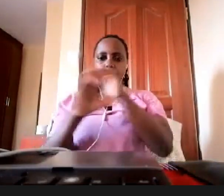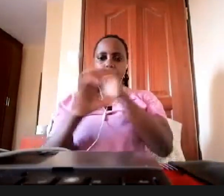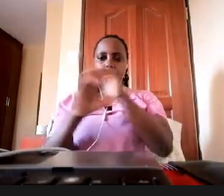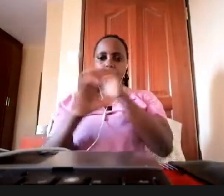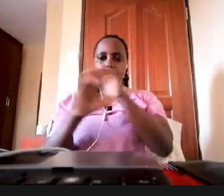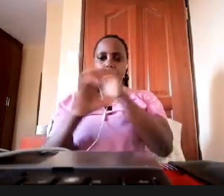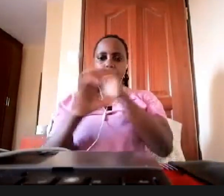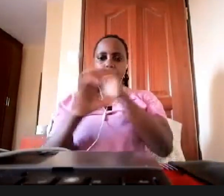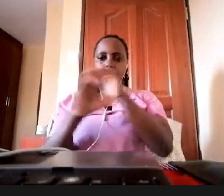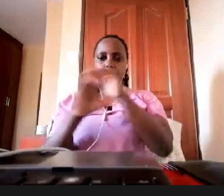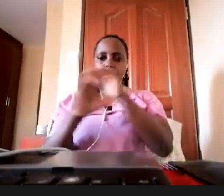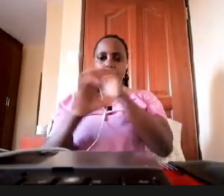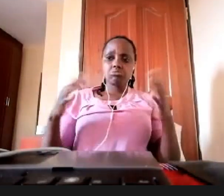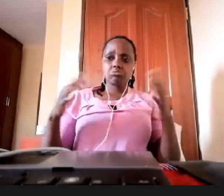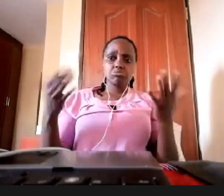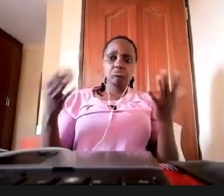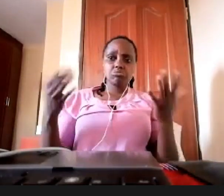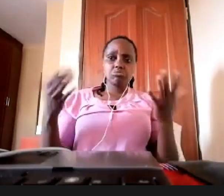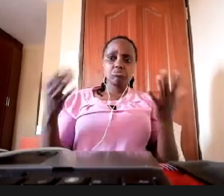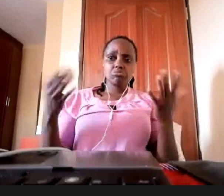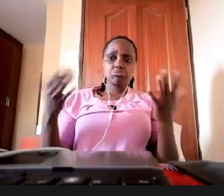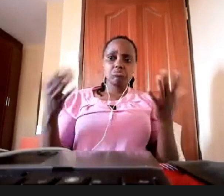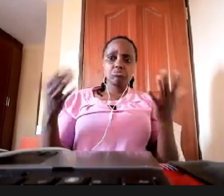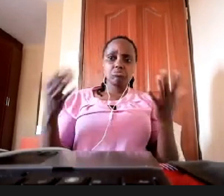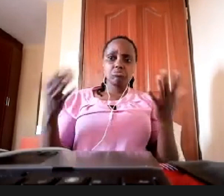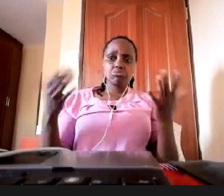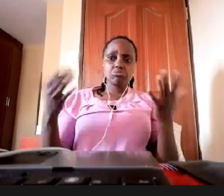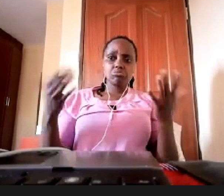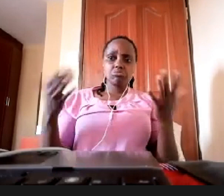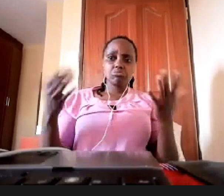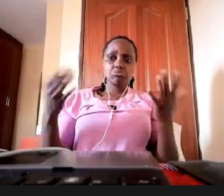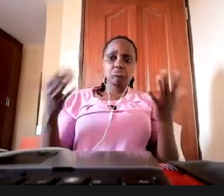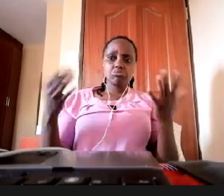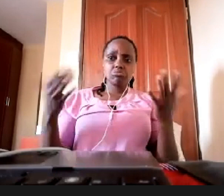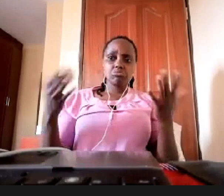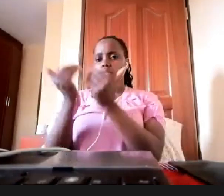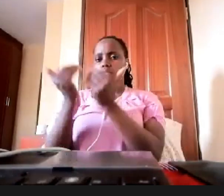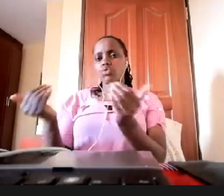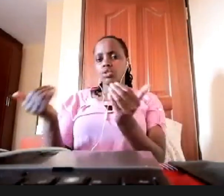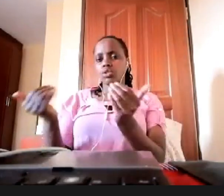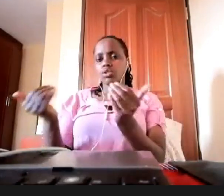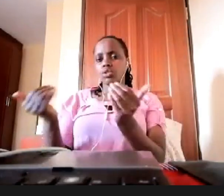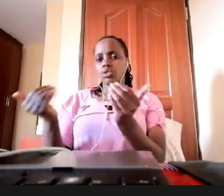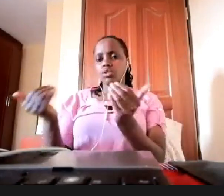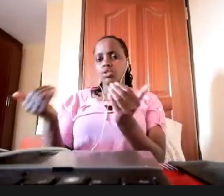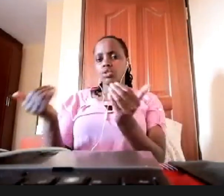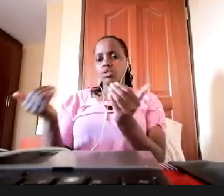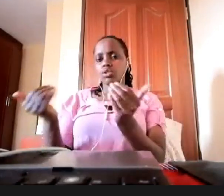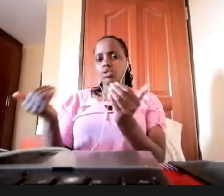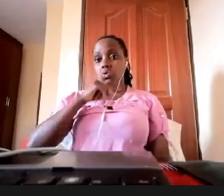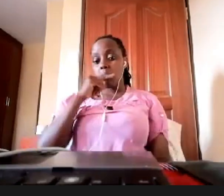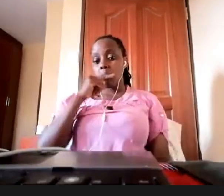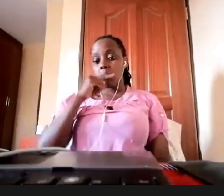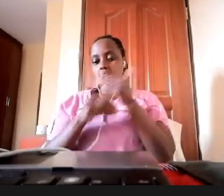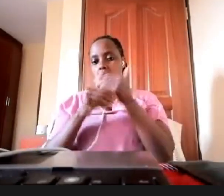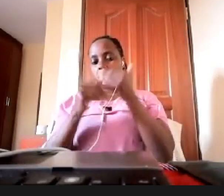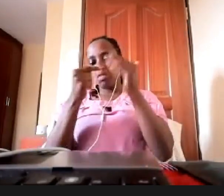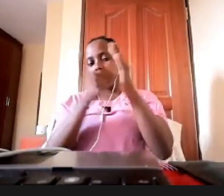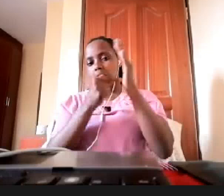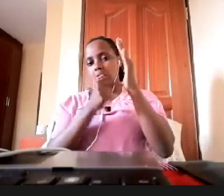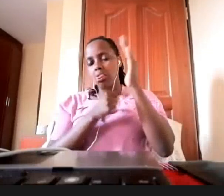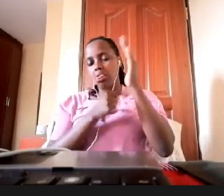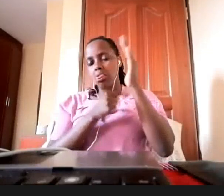and participated in the retreat. Special workshop was organized for the children to have their inputs in the